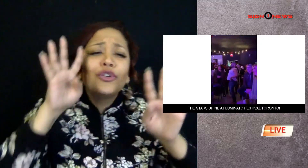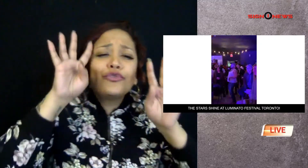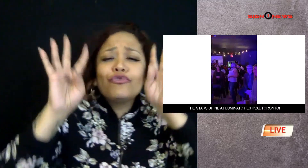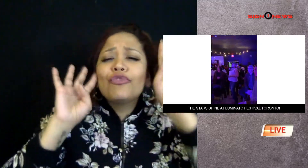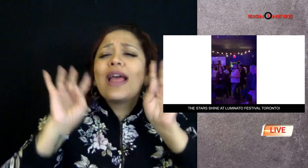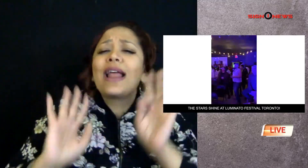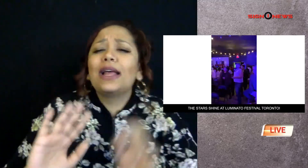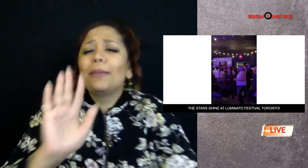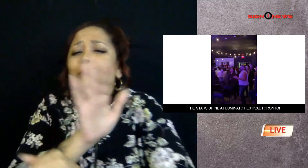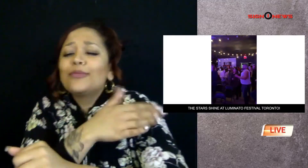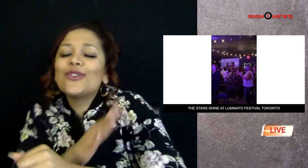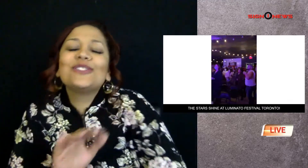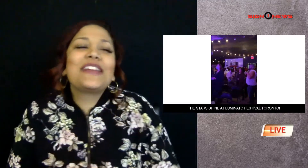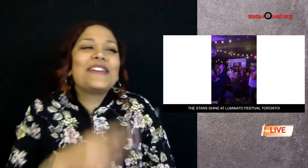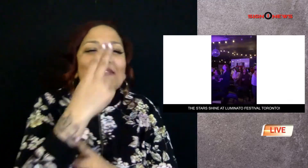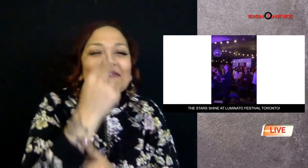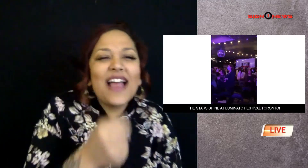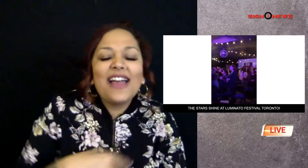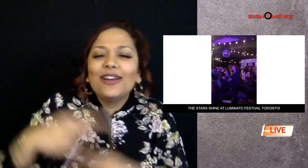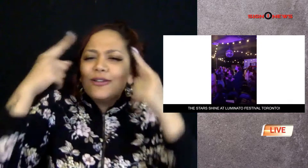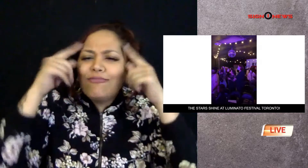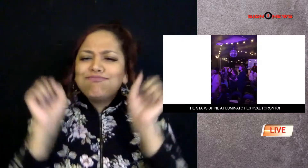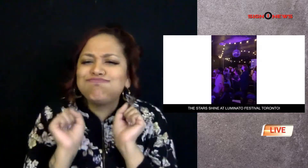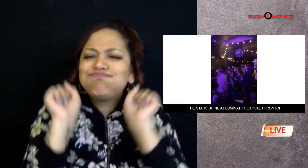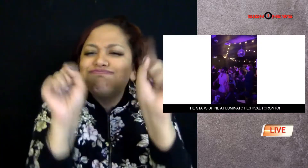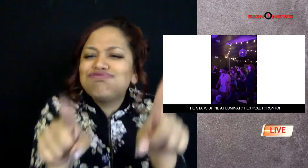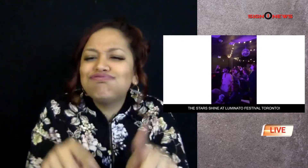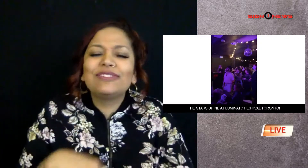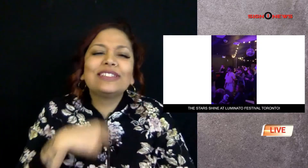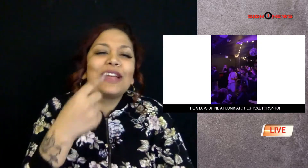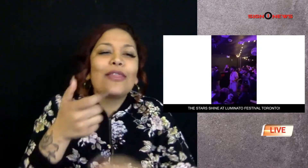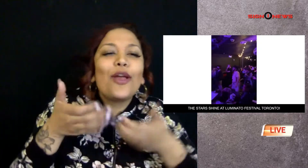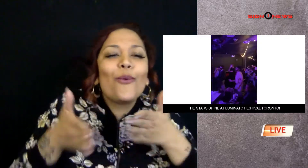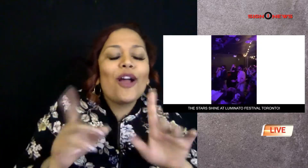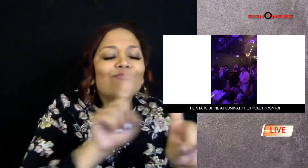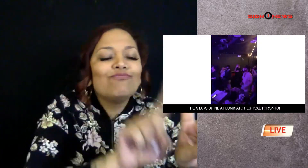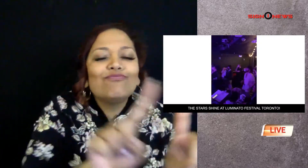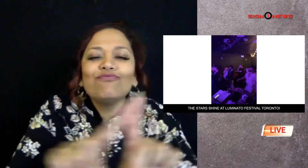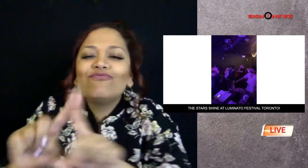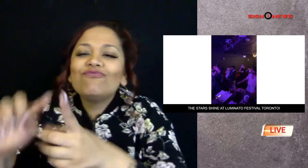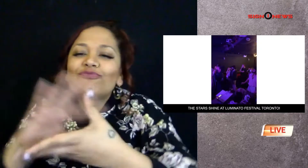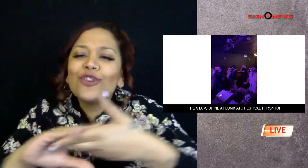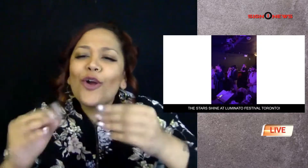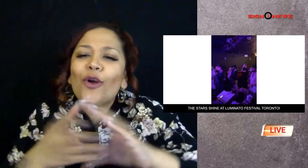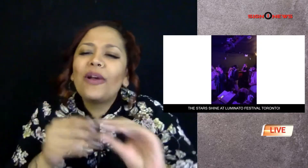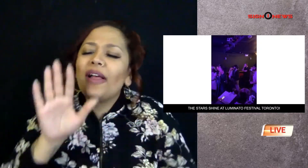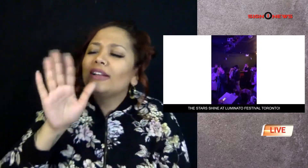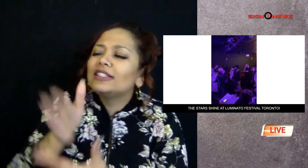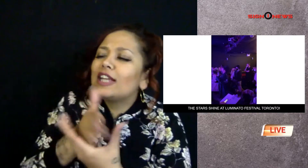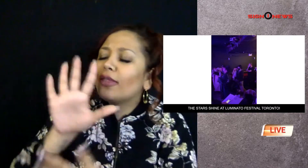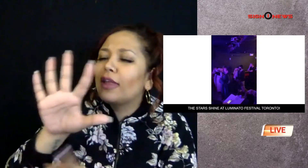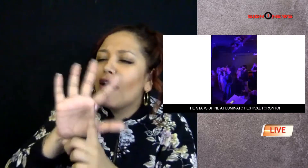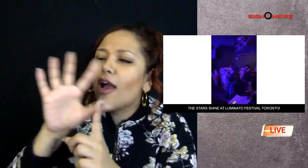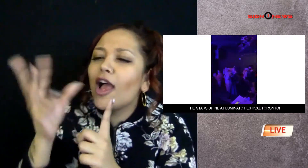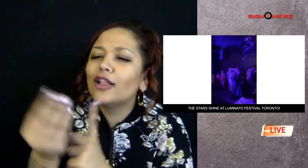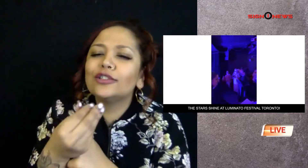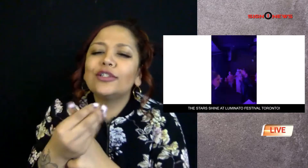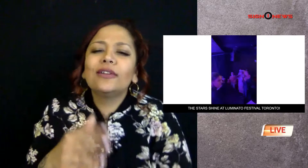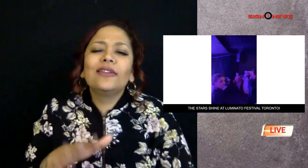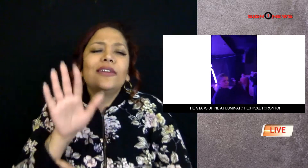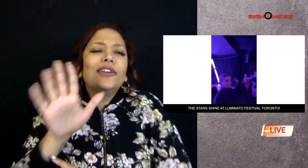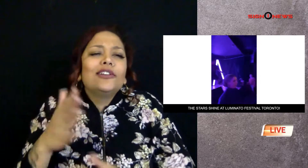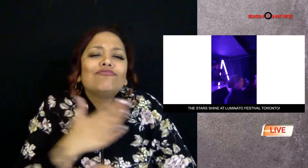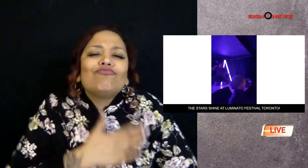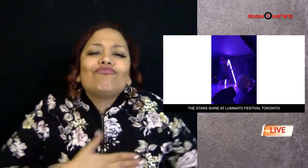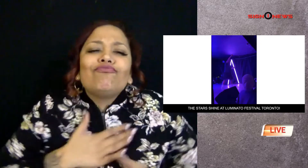Performing artists from all walks of life showcased creative, musical, funny, and thought-provoking ways to tell